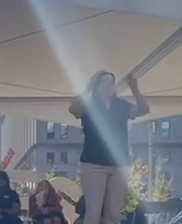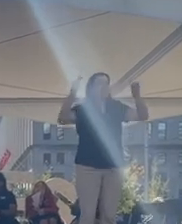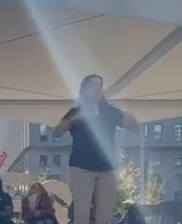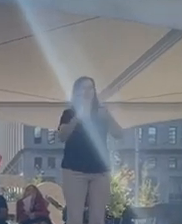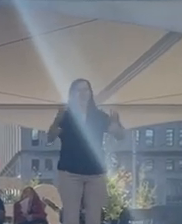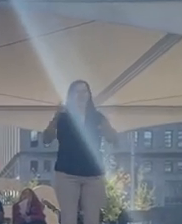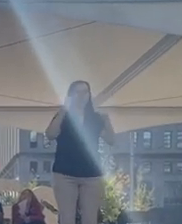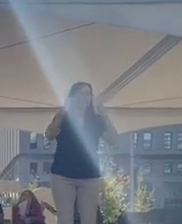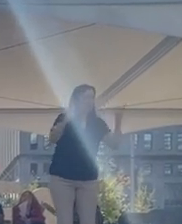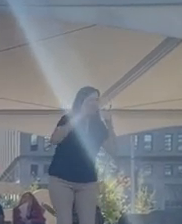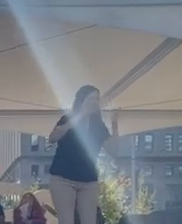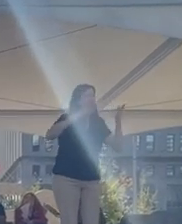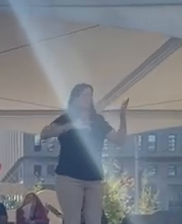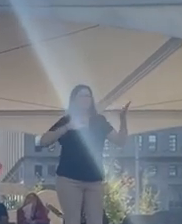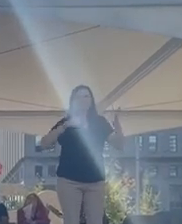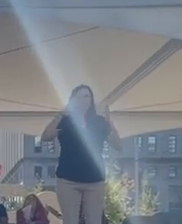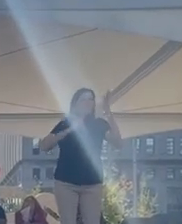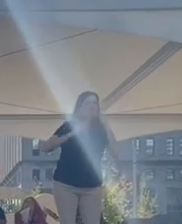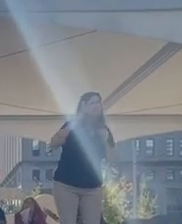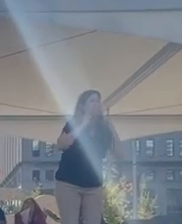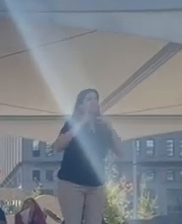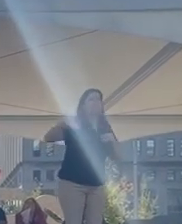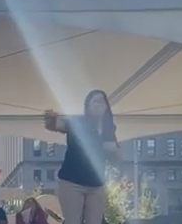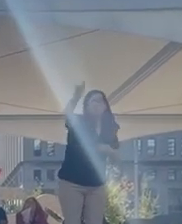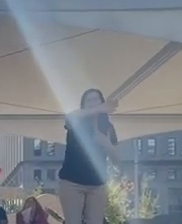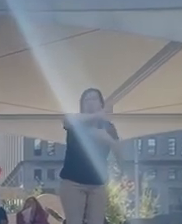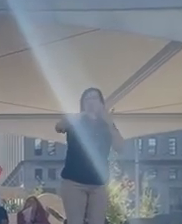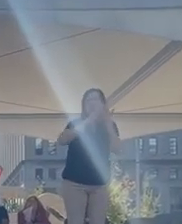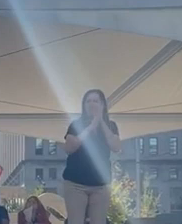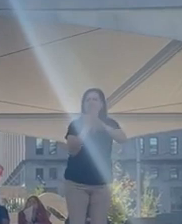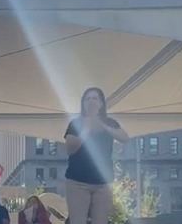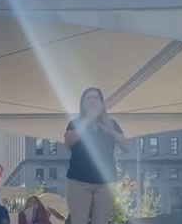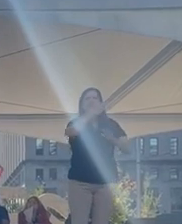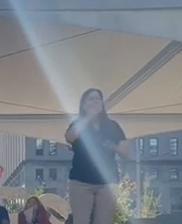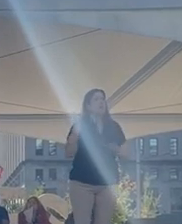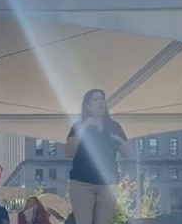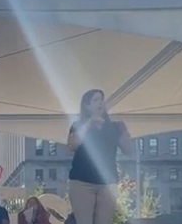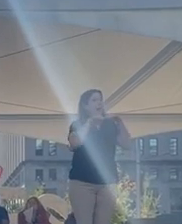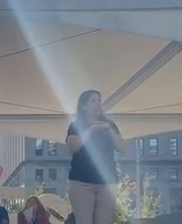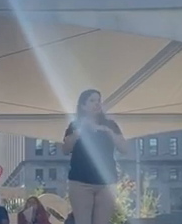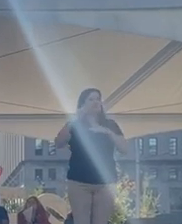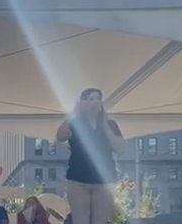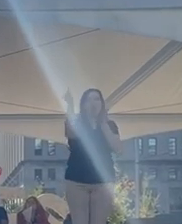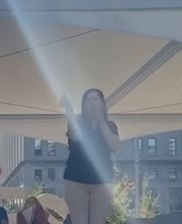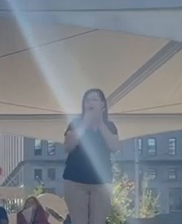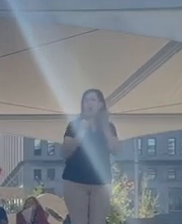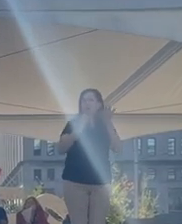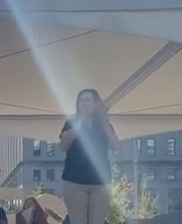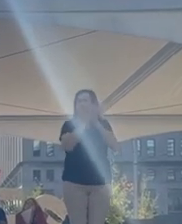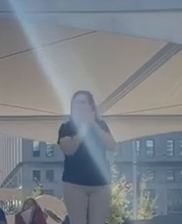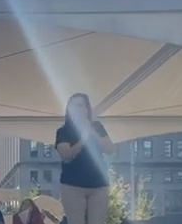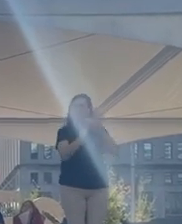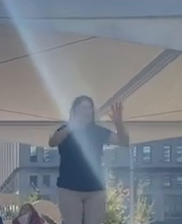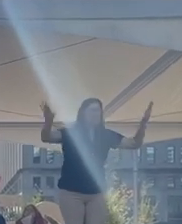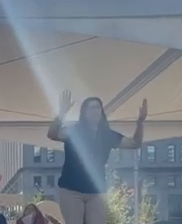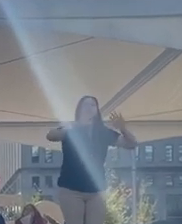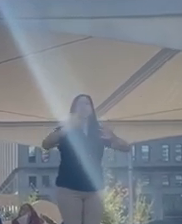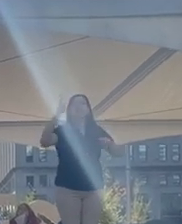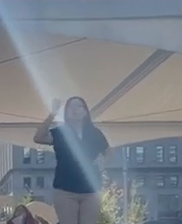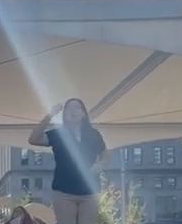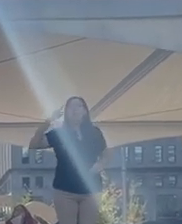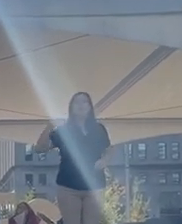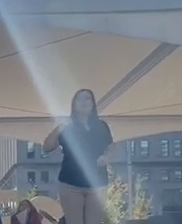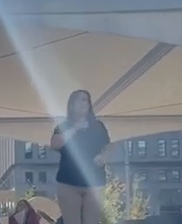that you can access, and that you yourself can become better access to the arts. So I want to say to you, our community is